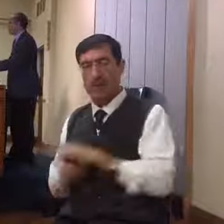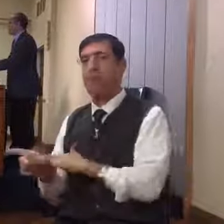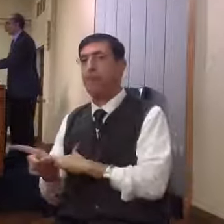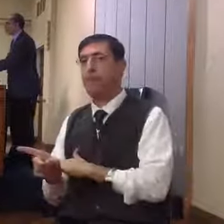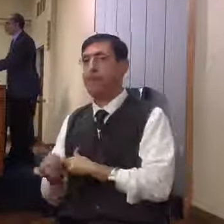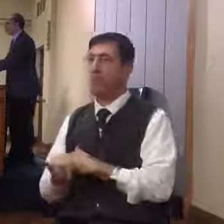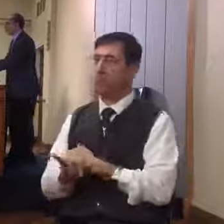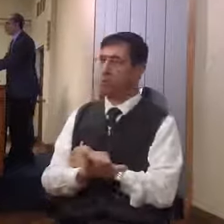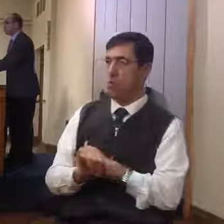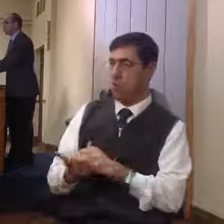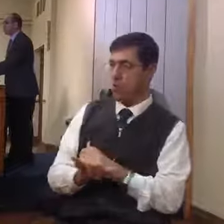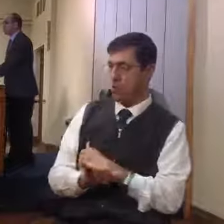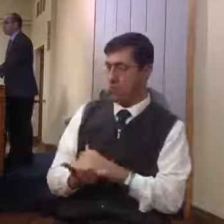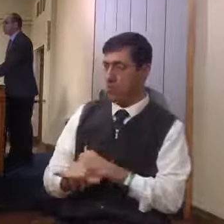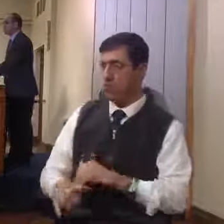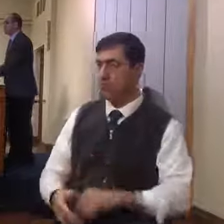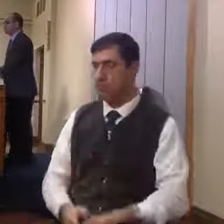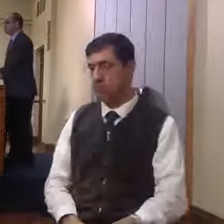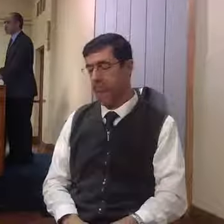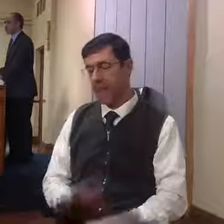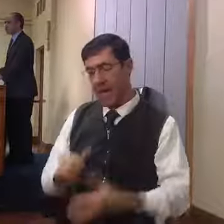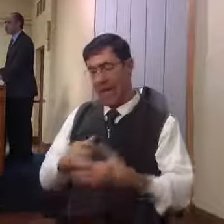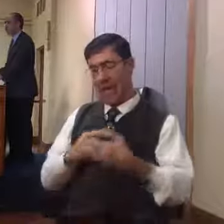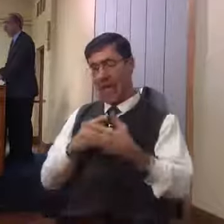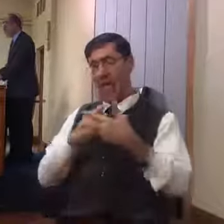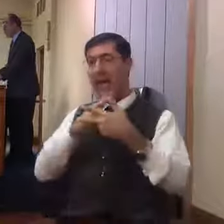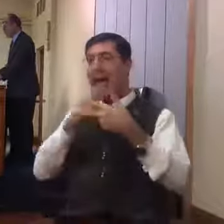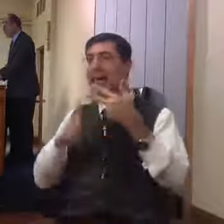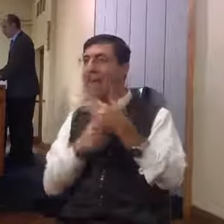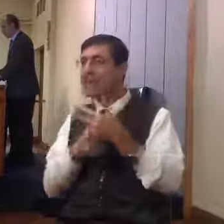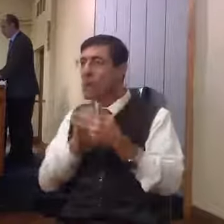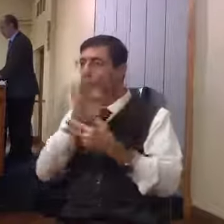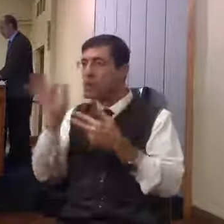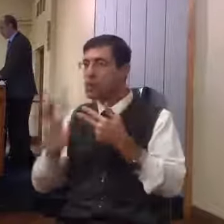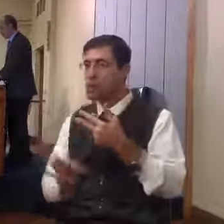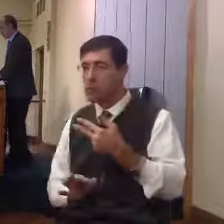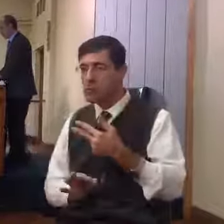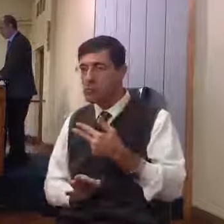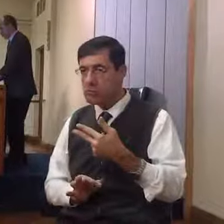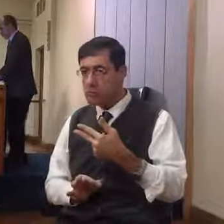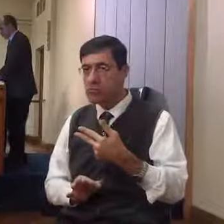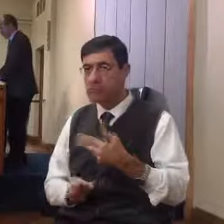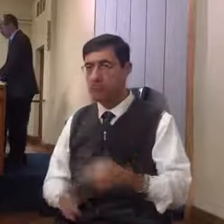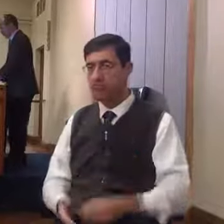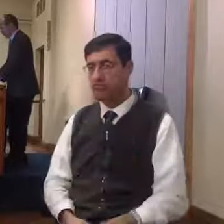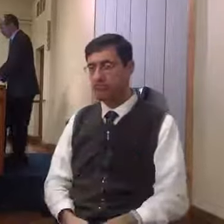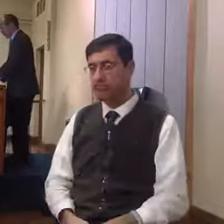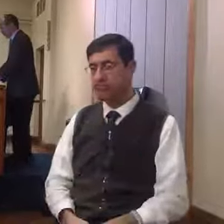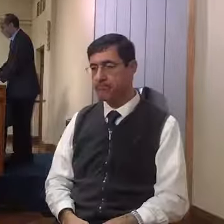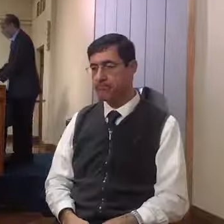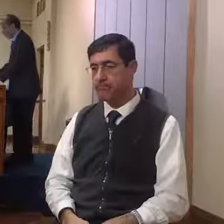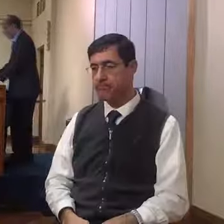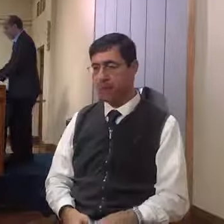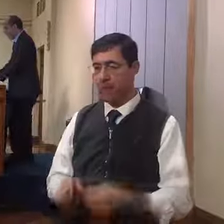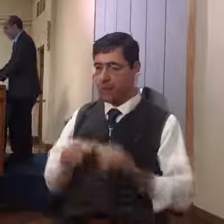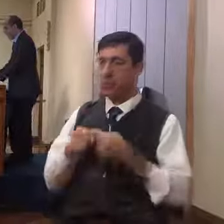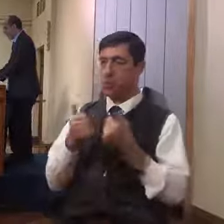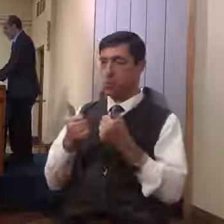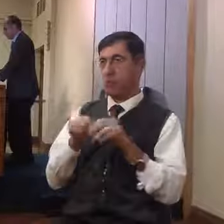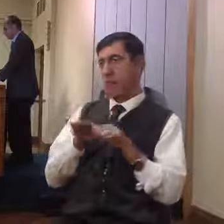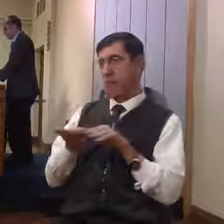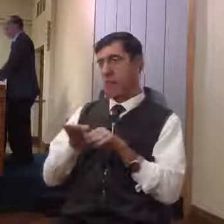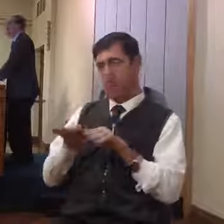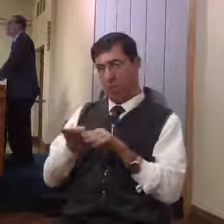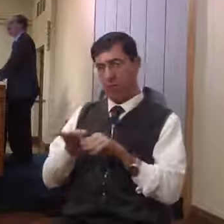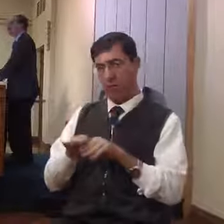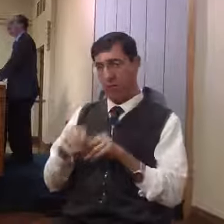simple. I can give you the verses for each one of them. They are all scriptural. And I hope this is practical and helpful to